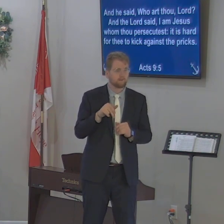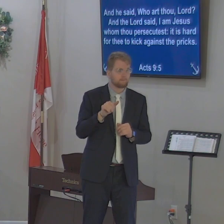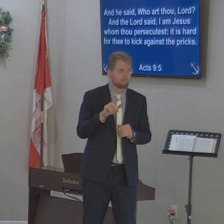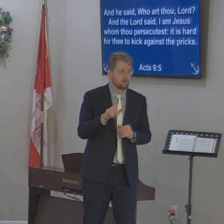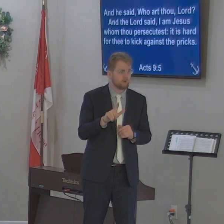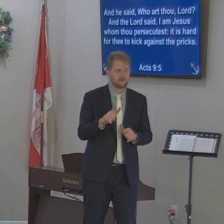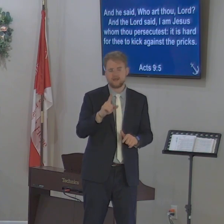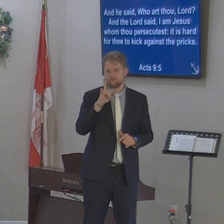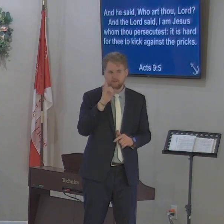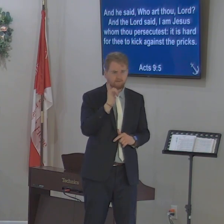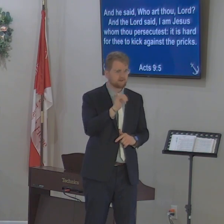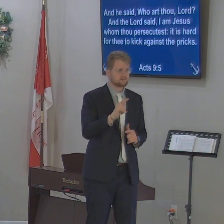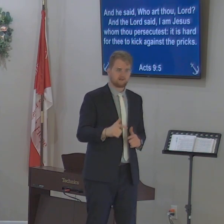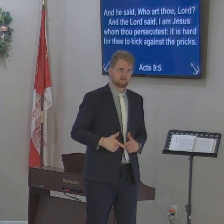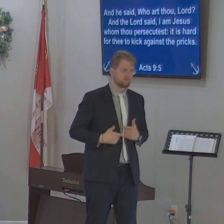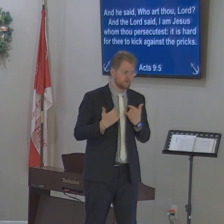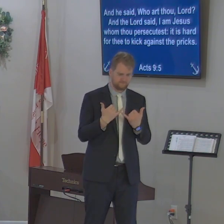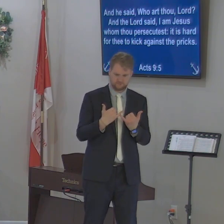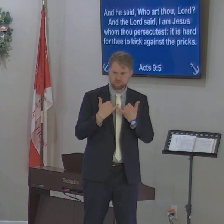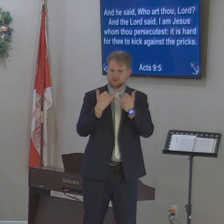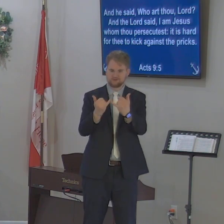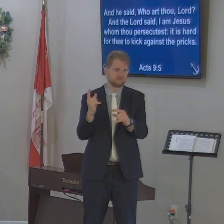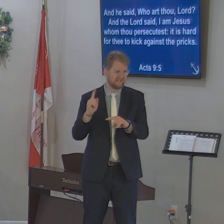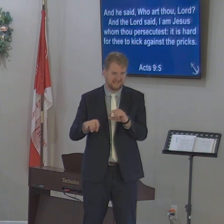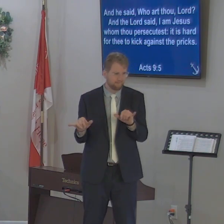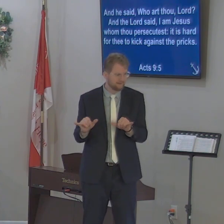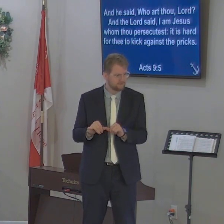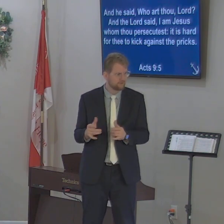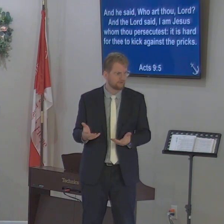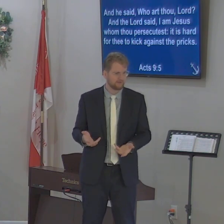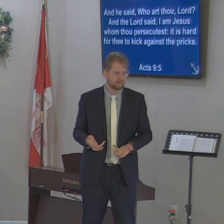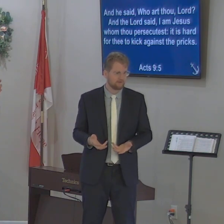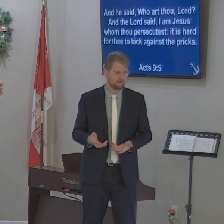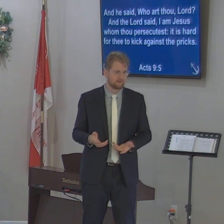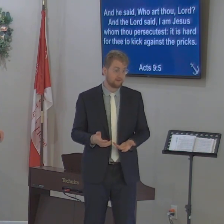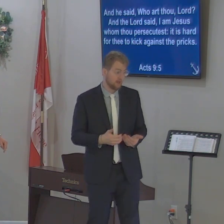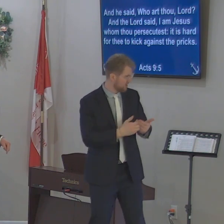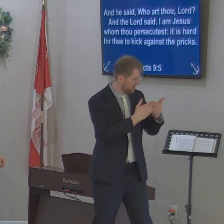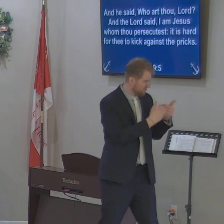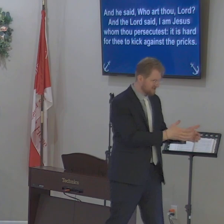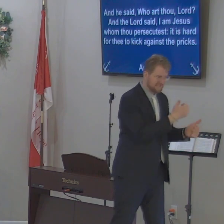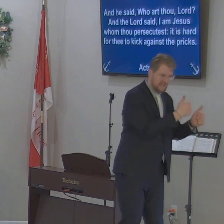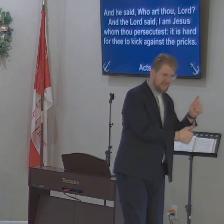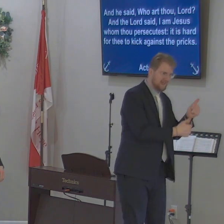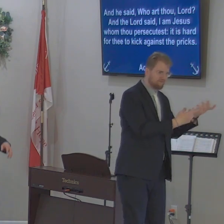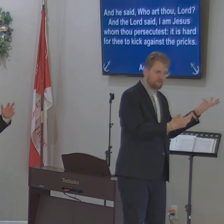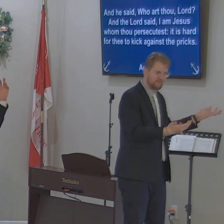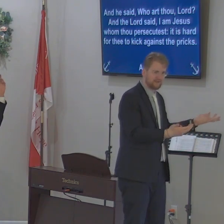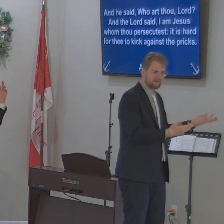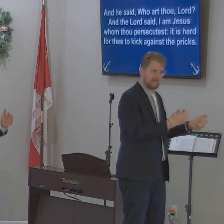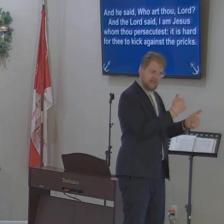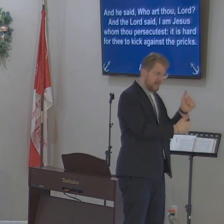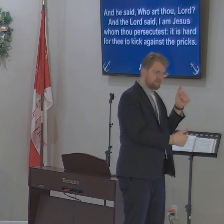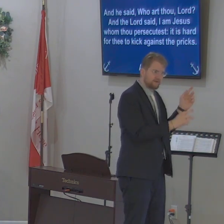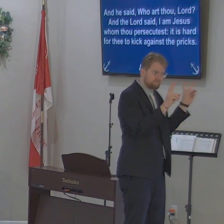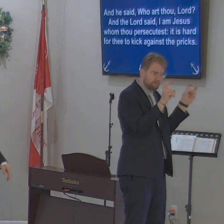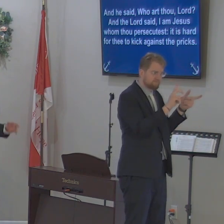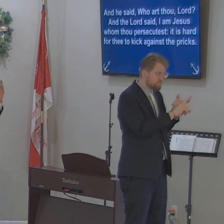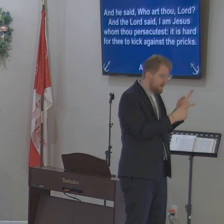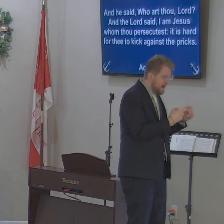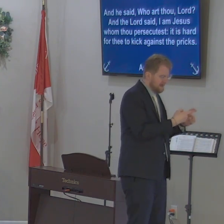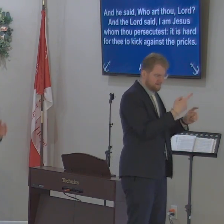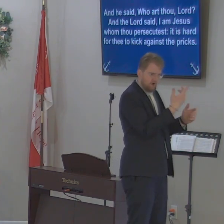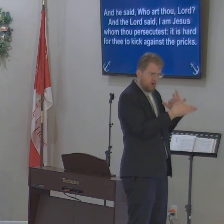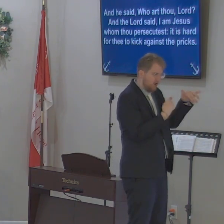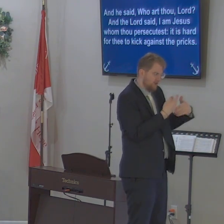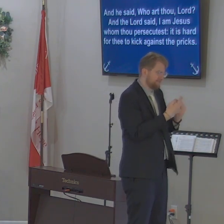and treasures immeasurable. Yeah, he lost every friend he thought he had. He lost all of his fame. He lost